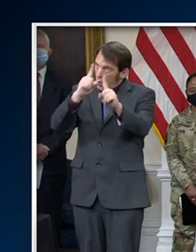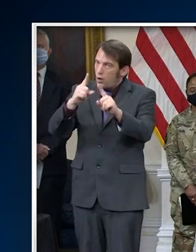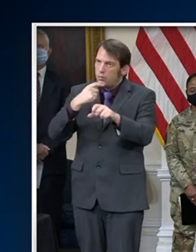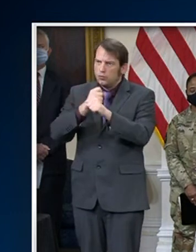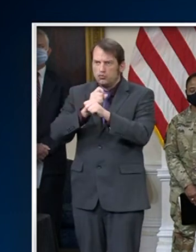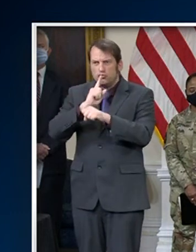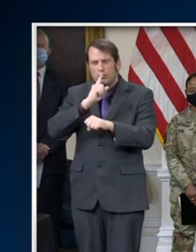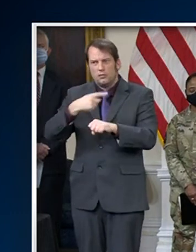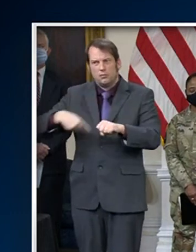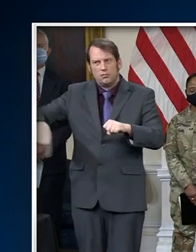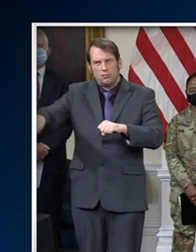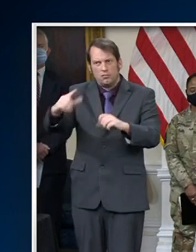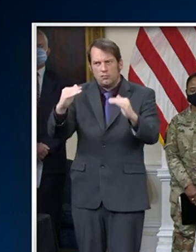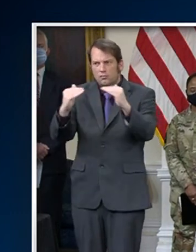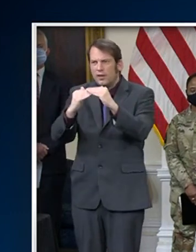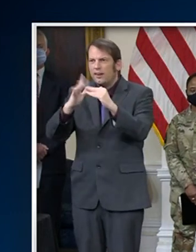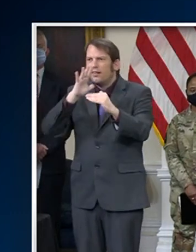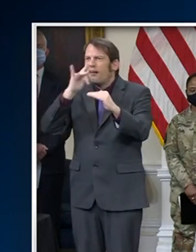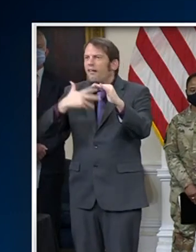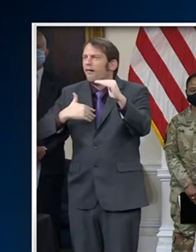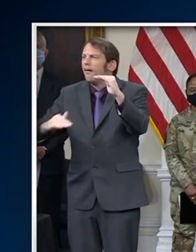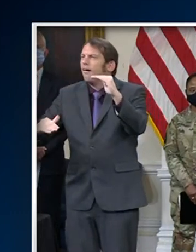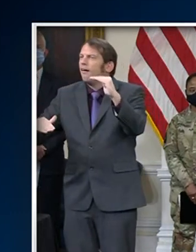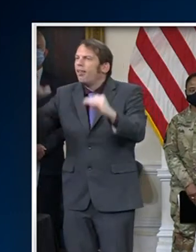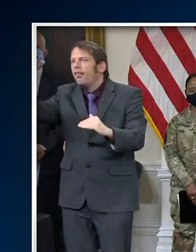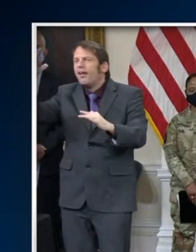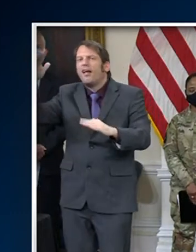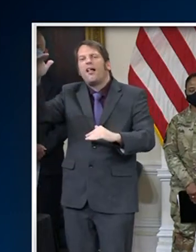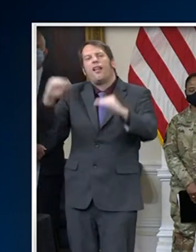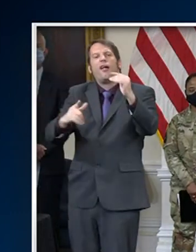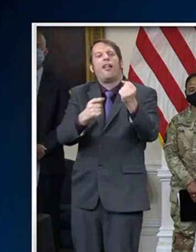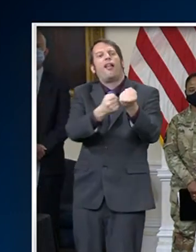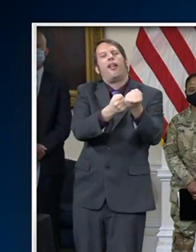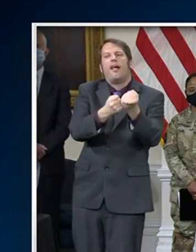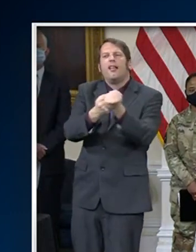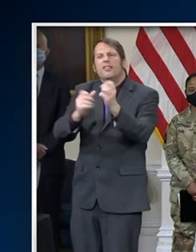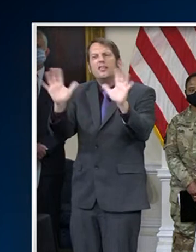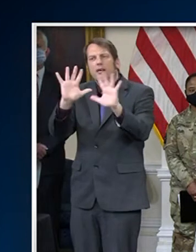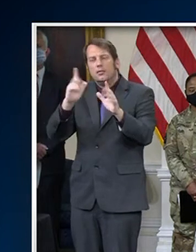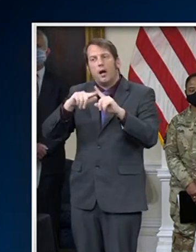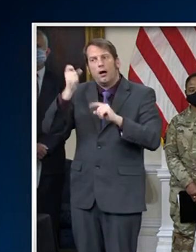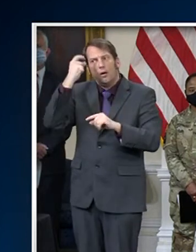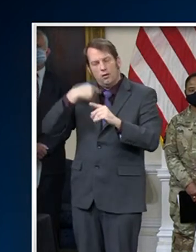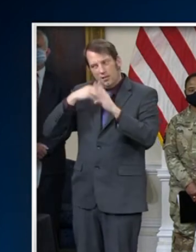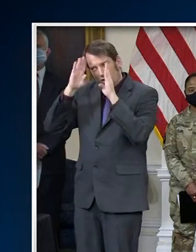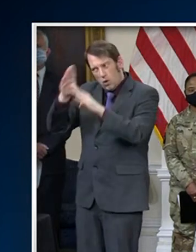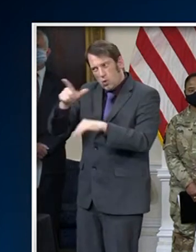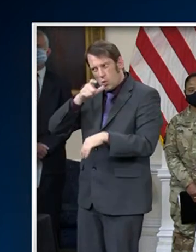been disproportionately affected by COVID-19. In the interests of public